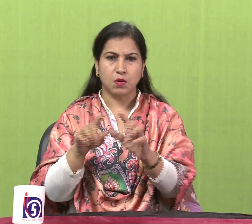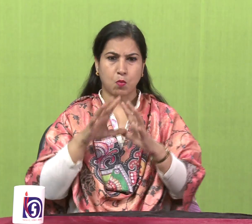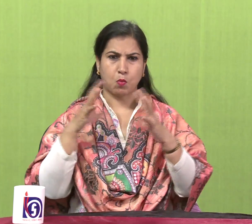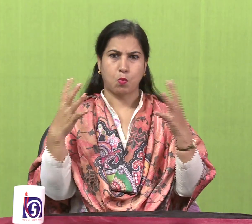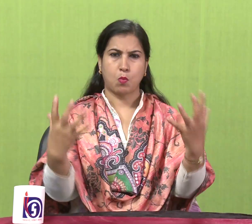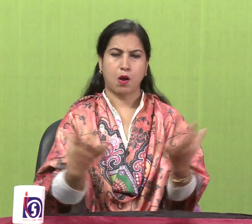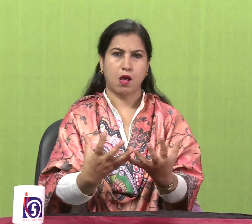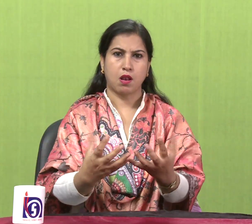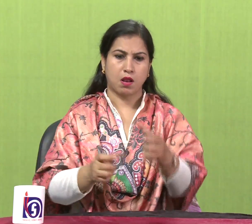in India.